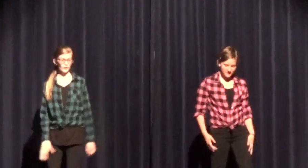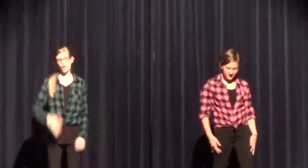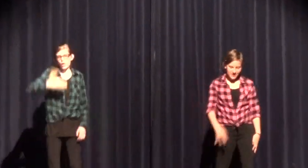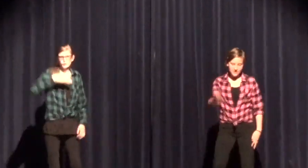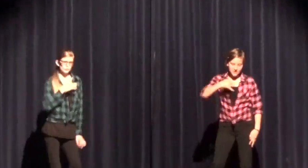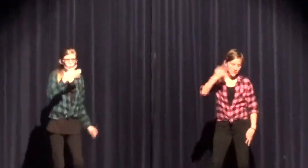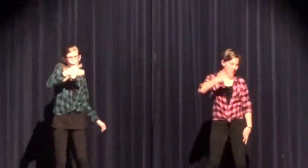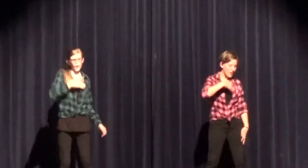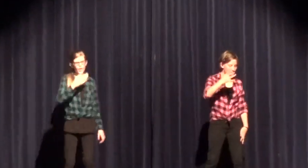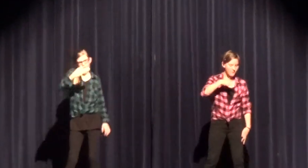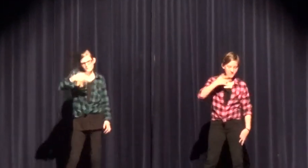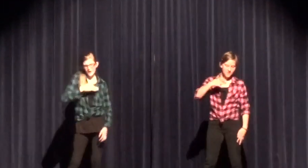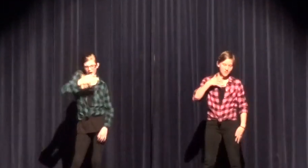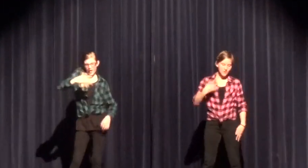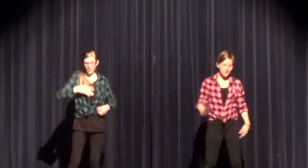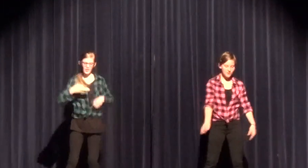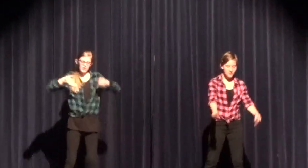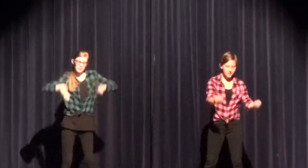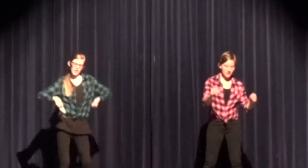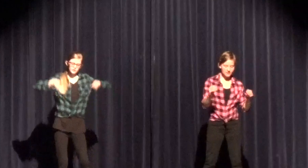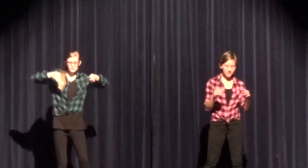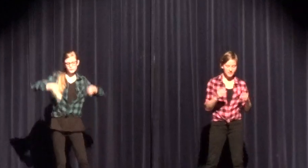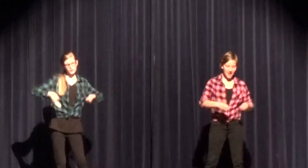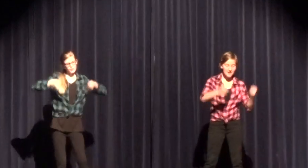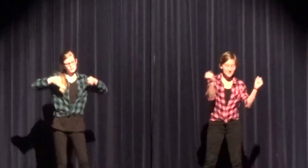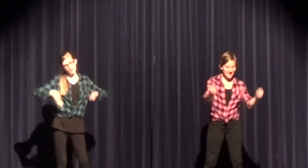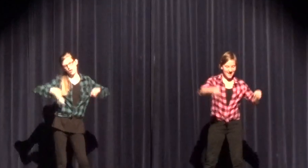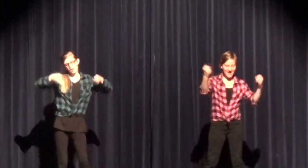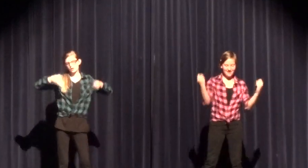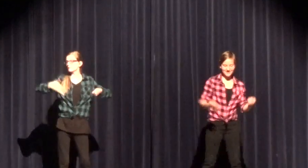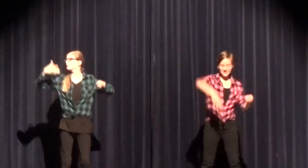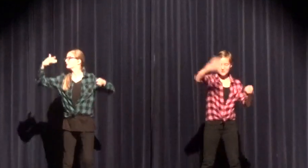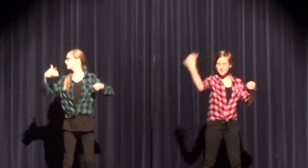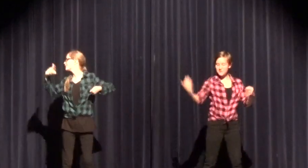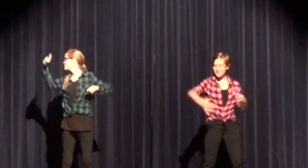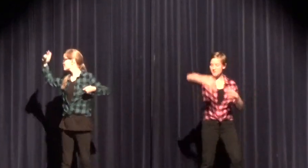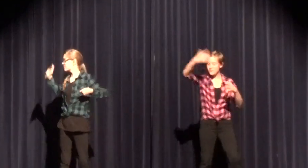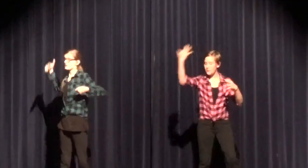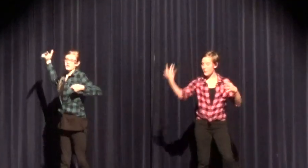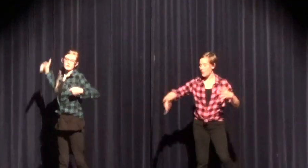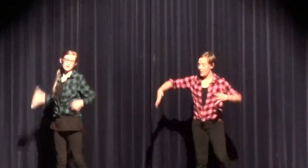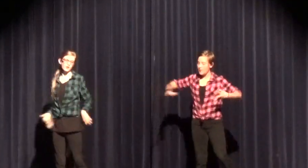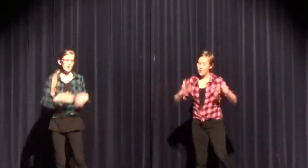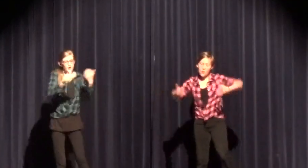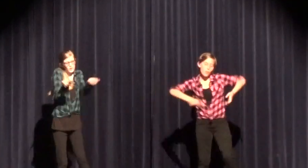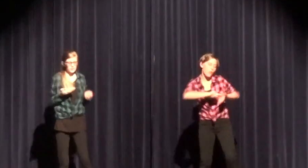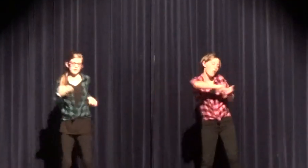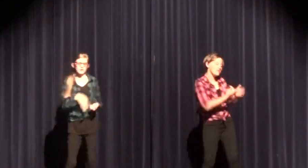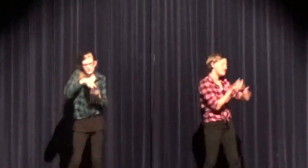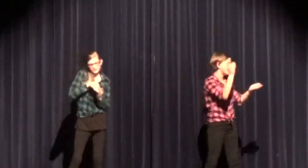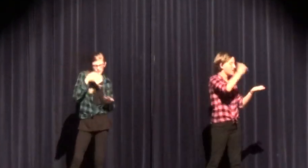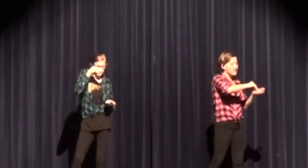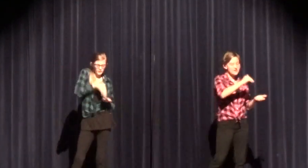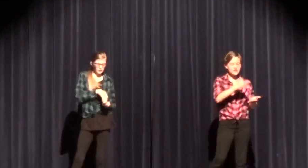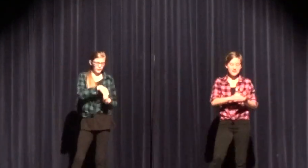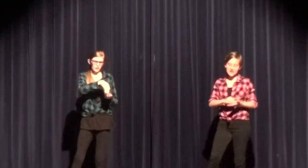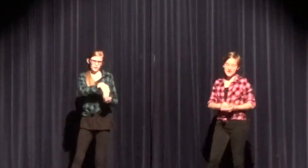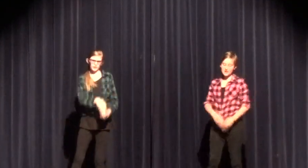Do you ever feel like the last event, drifting through the wind, wanting to start again?